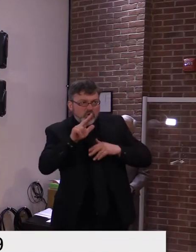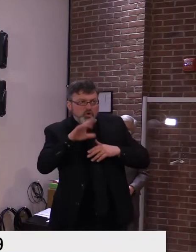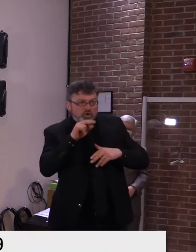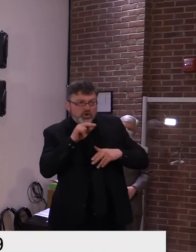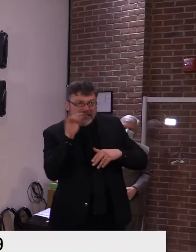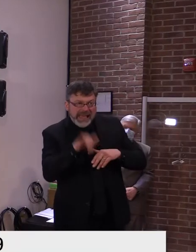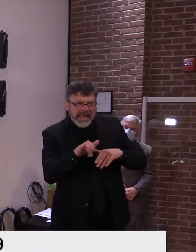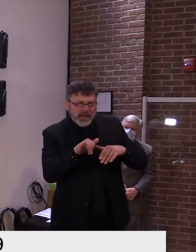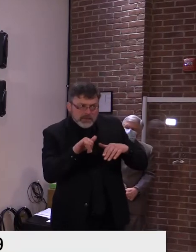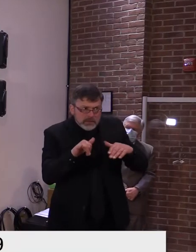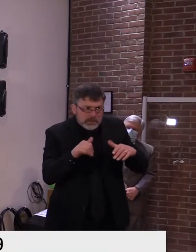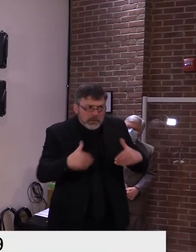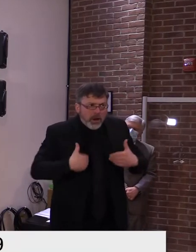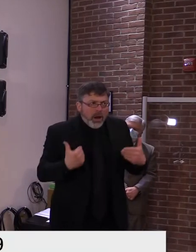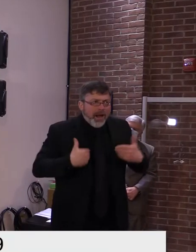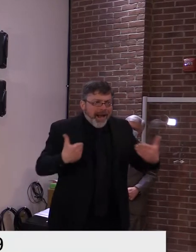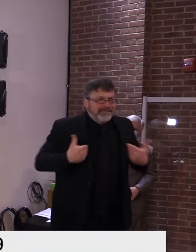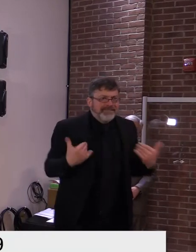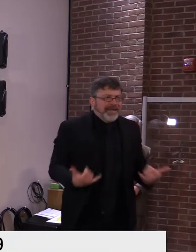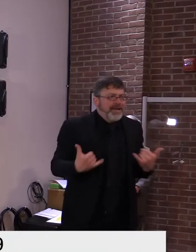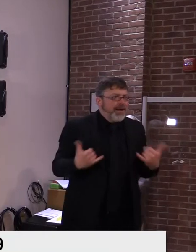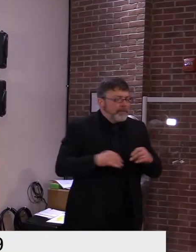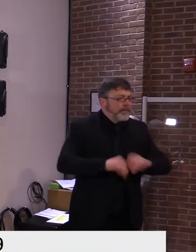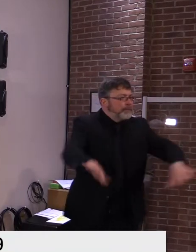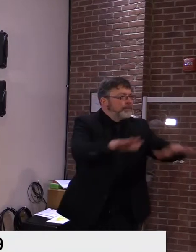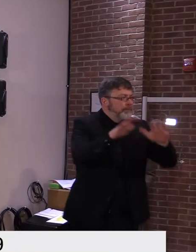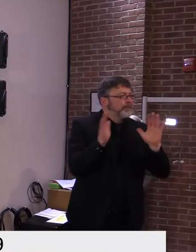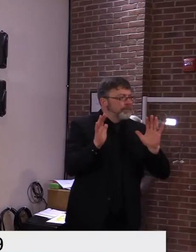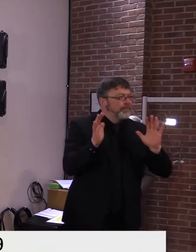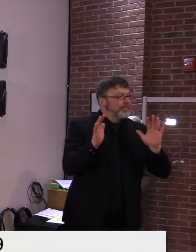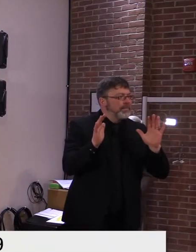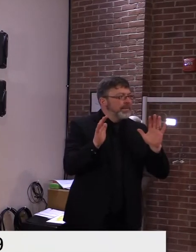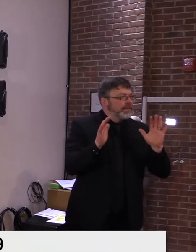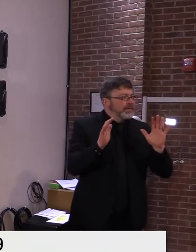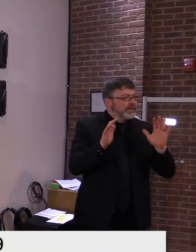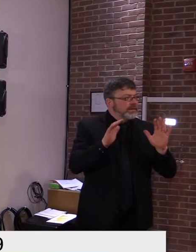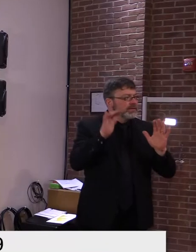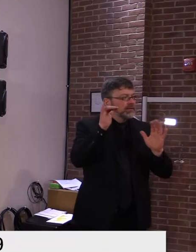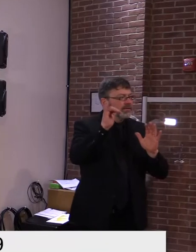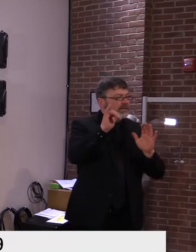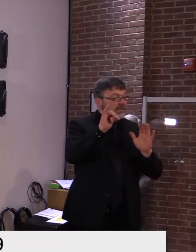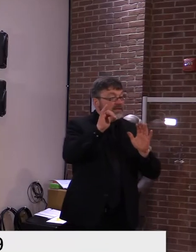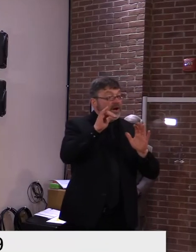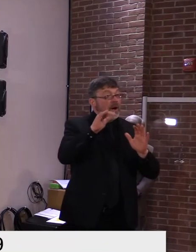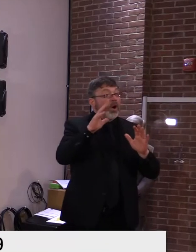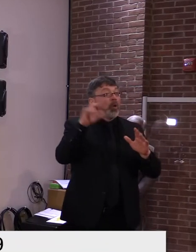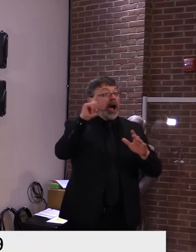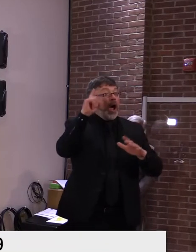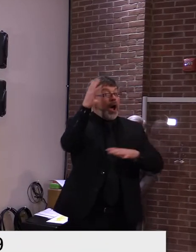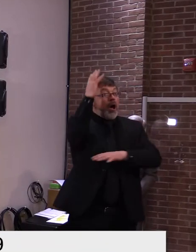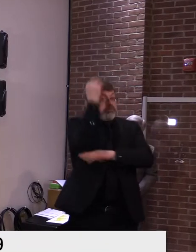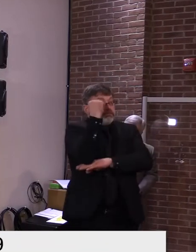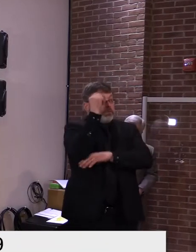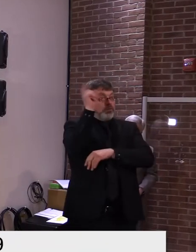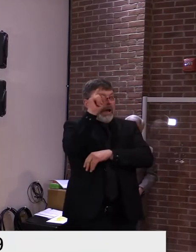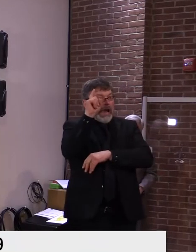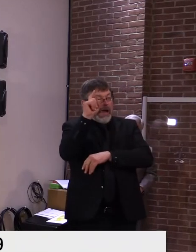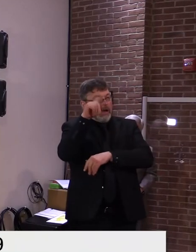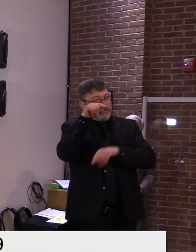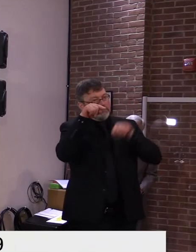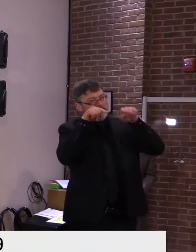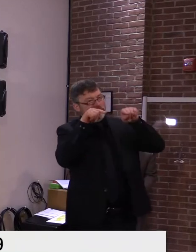29. Yesterday, a higher percentage of the cases were from Chittenden County, but cases are being seen across all of Vermont.